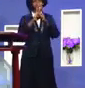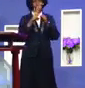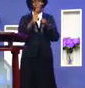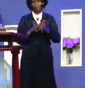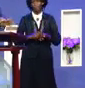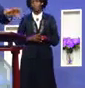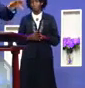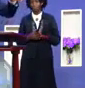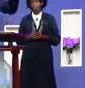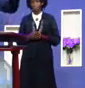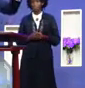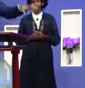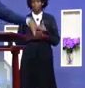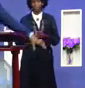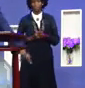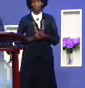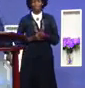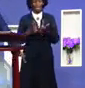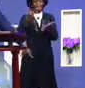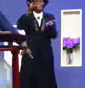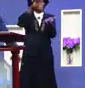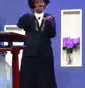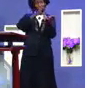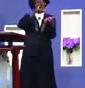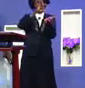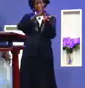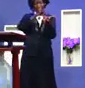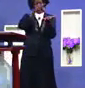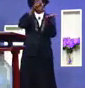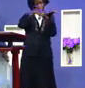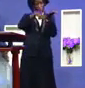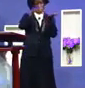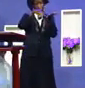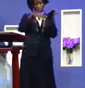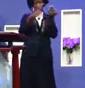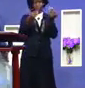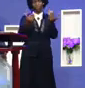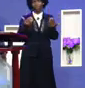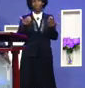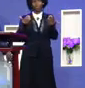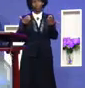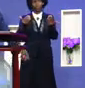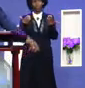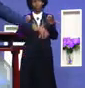those online. The seed